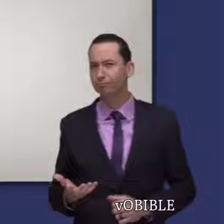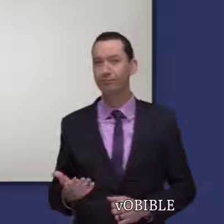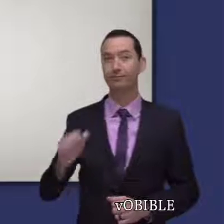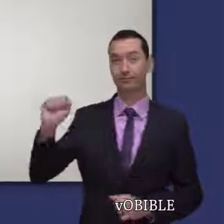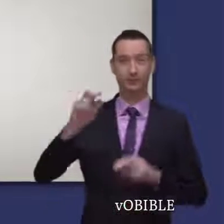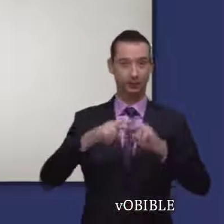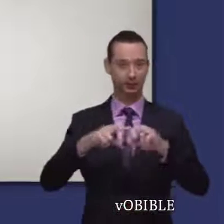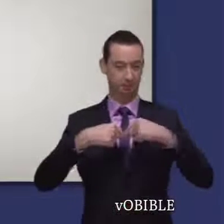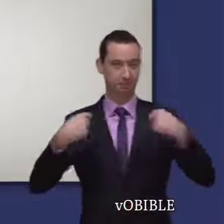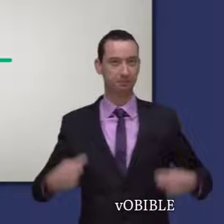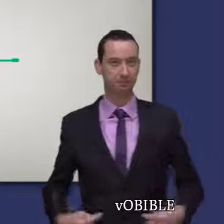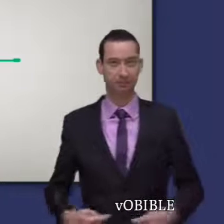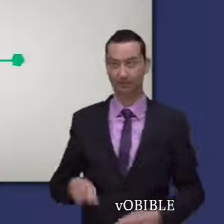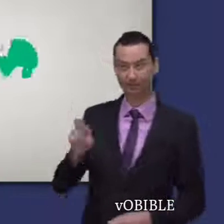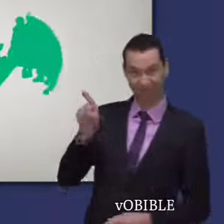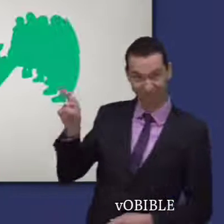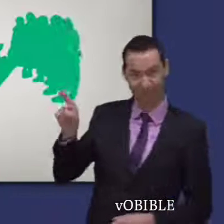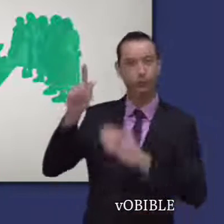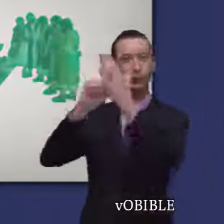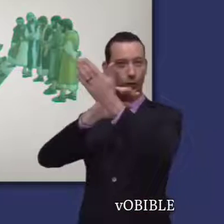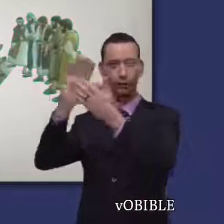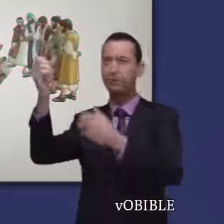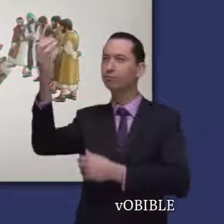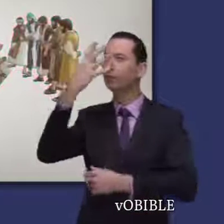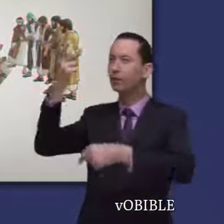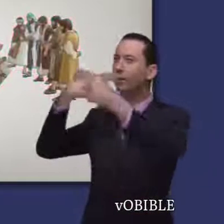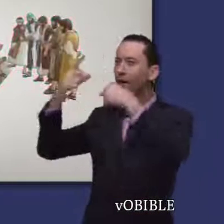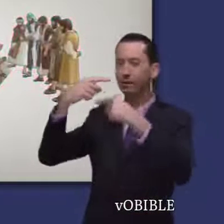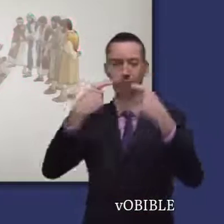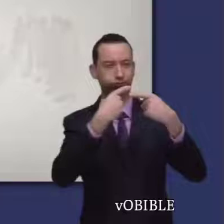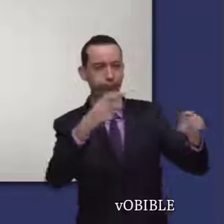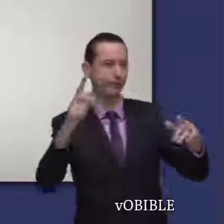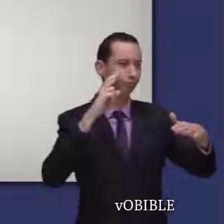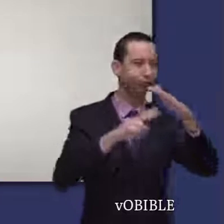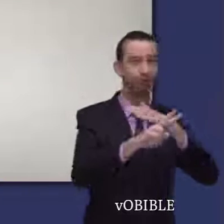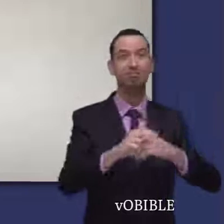Ezekiel was the son of a priest and served as a prophet of Jehovah.